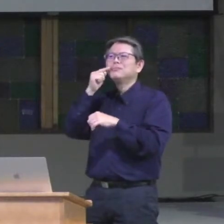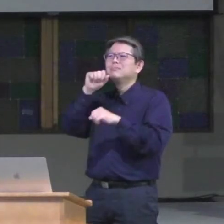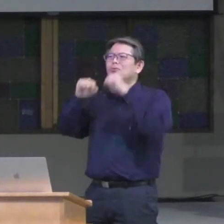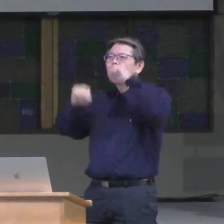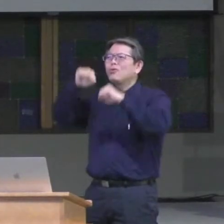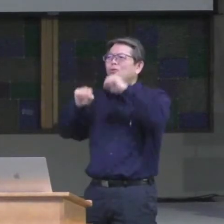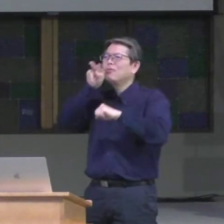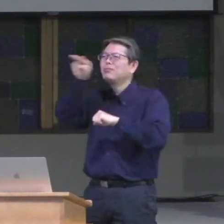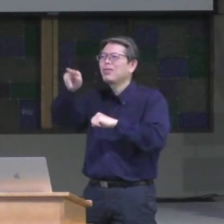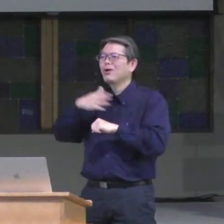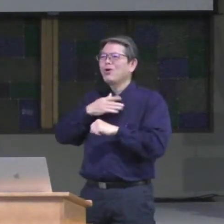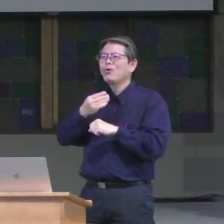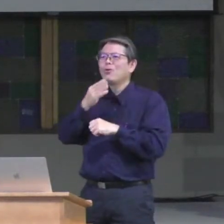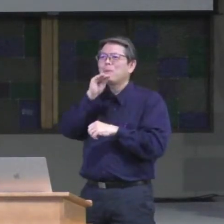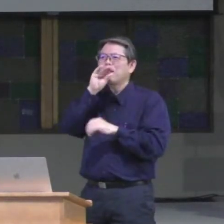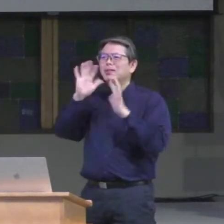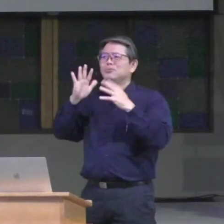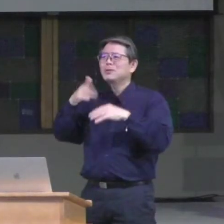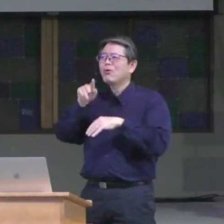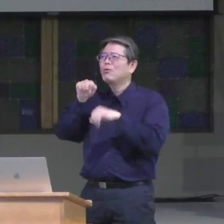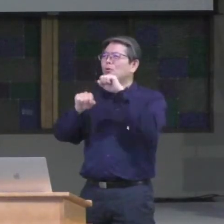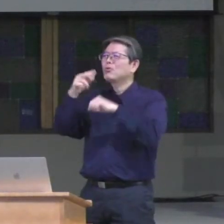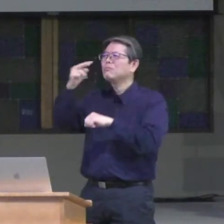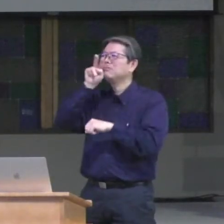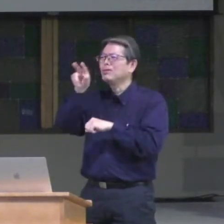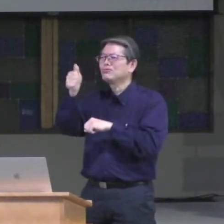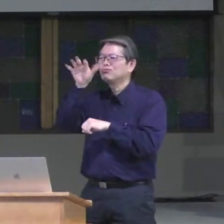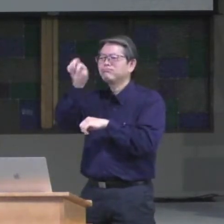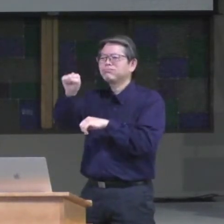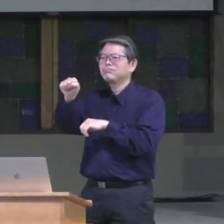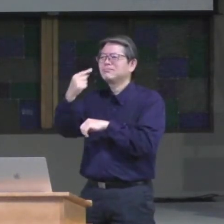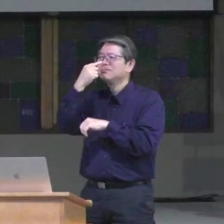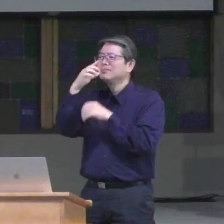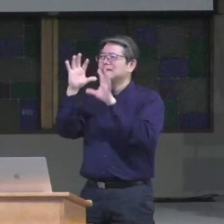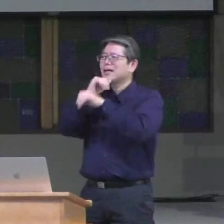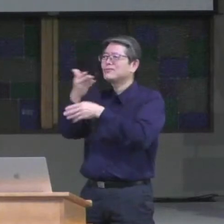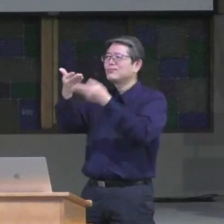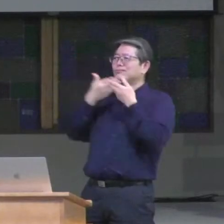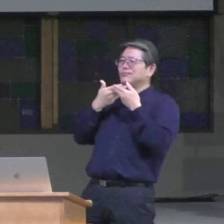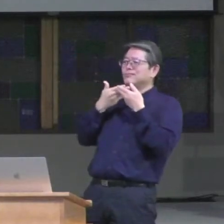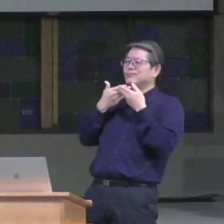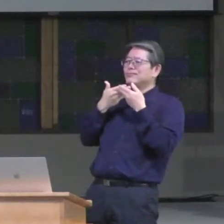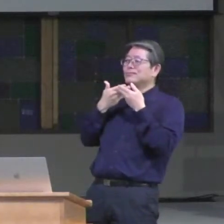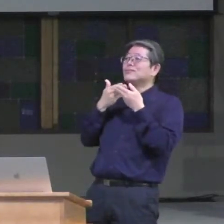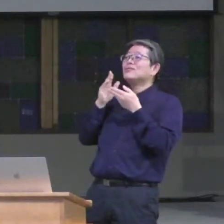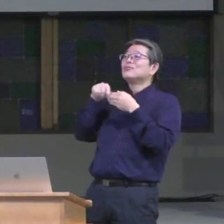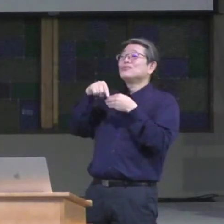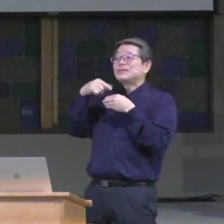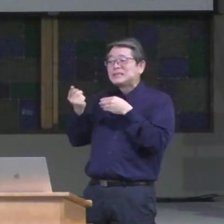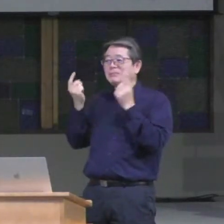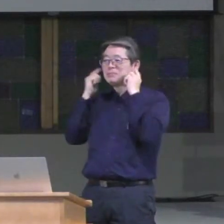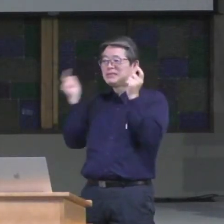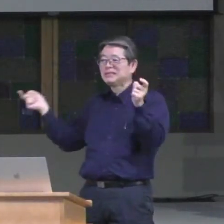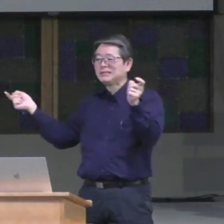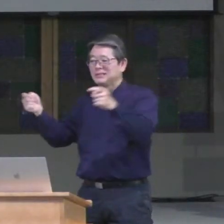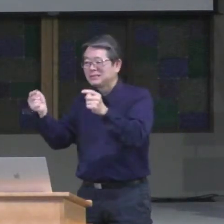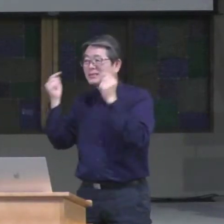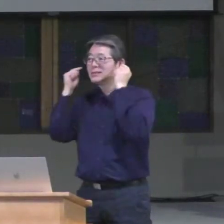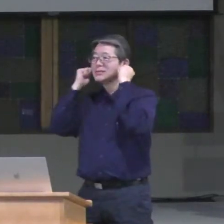And a deaf person would know that. He could understand that immediately. Oh, this is about healing. Putting your